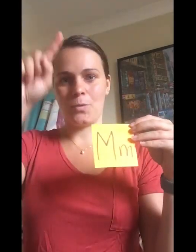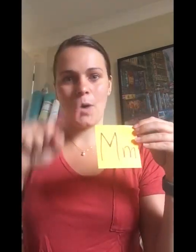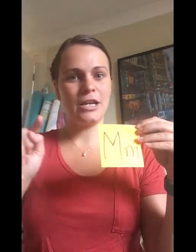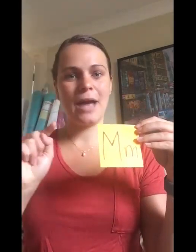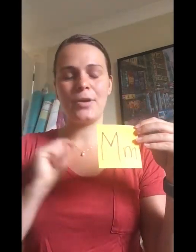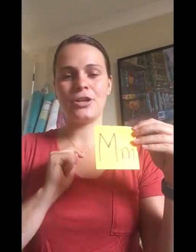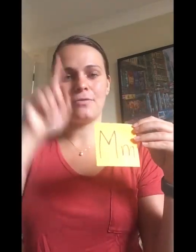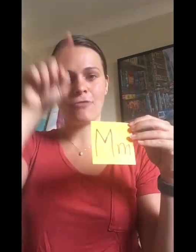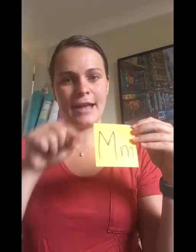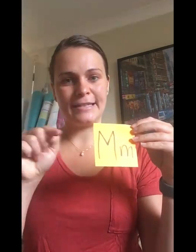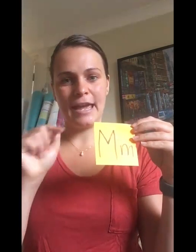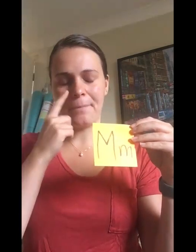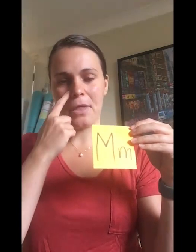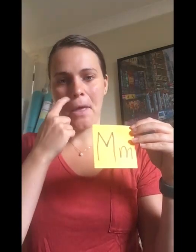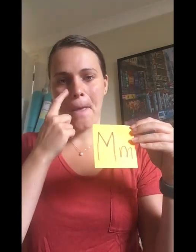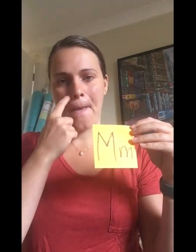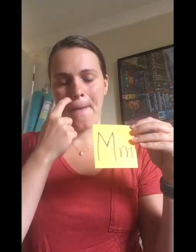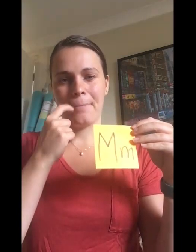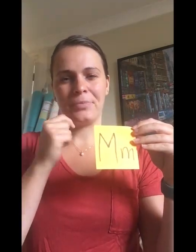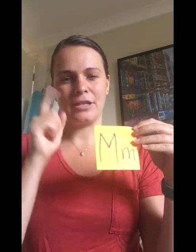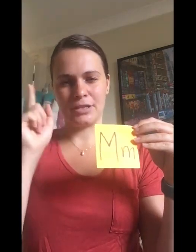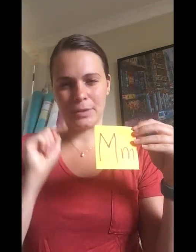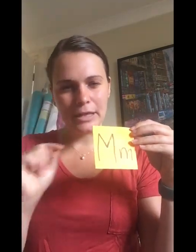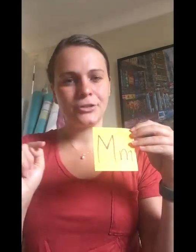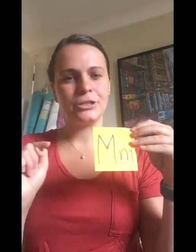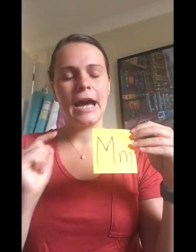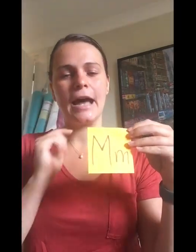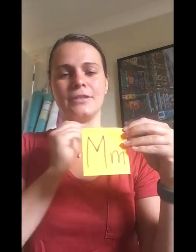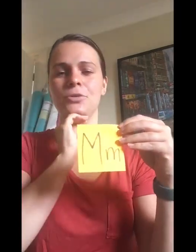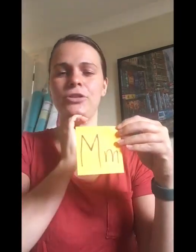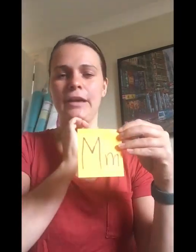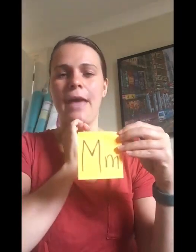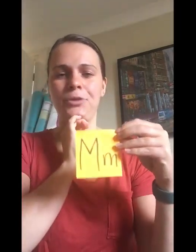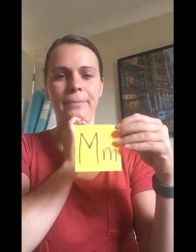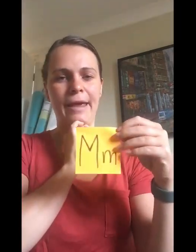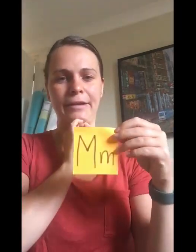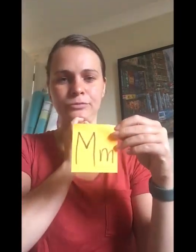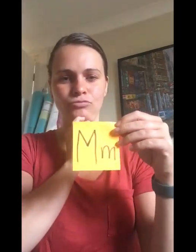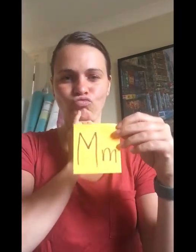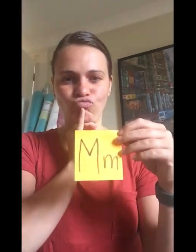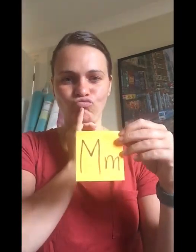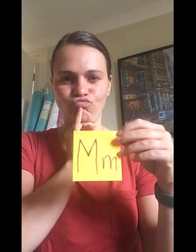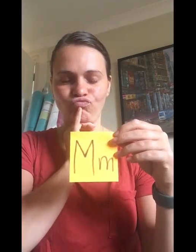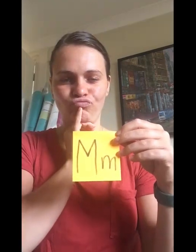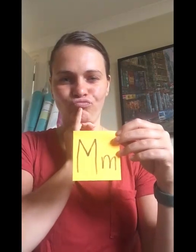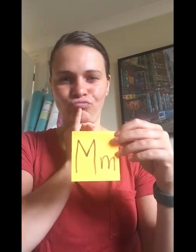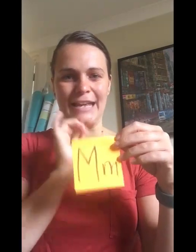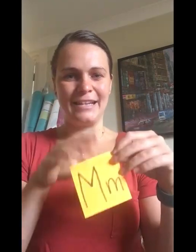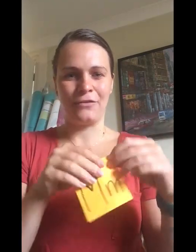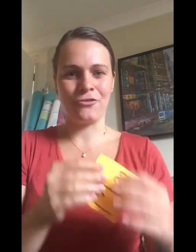one line when you write it. So it's one line on your hand. So what do you think M could be? Let's see if you're